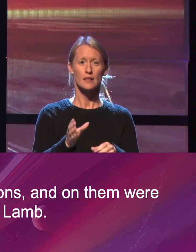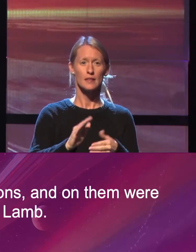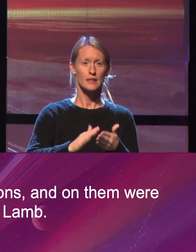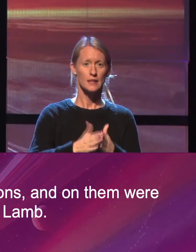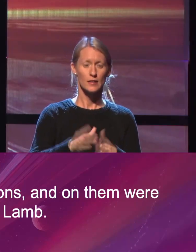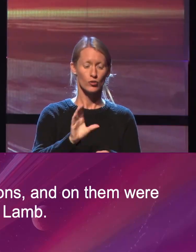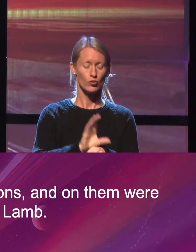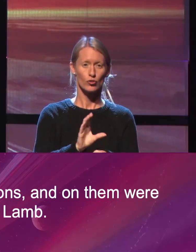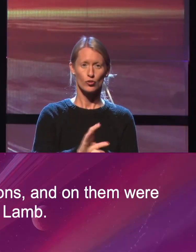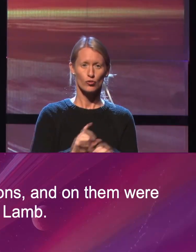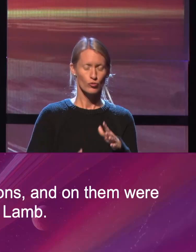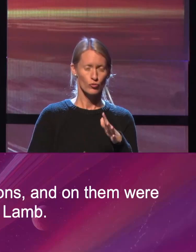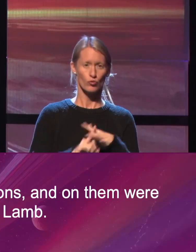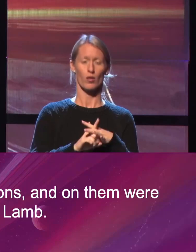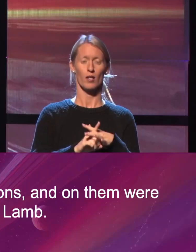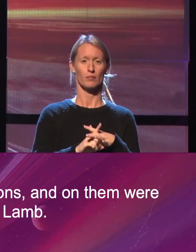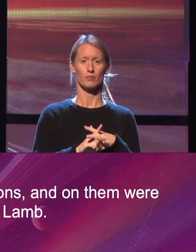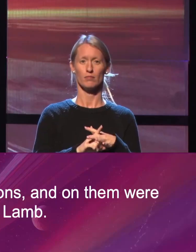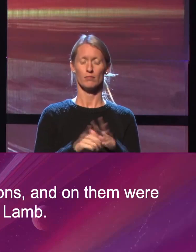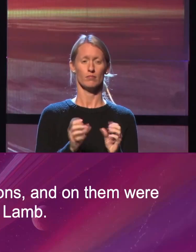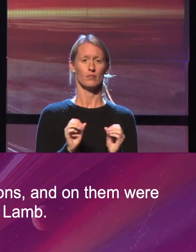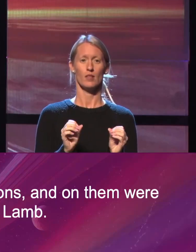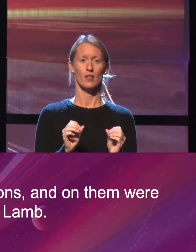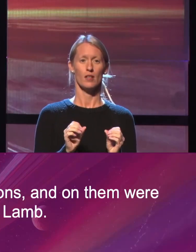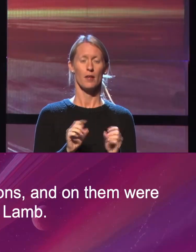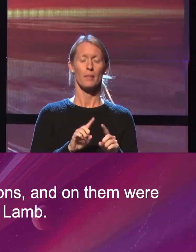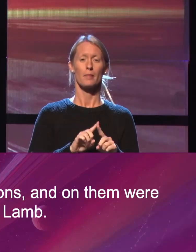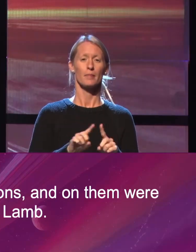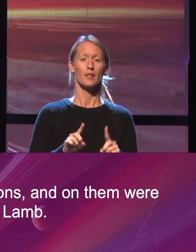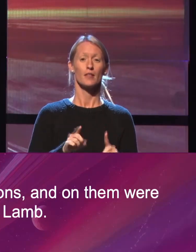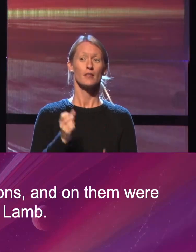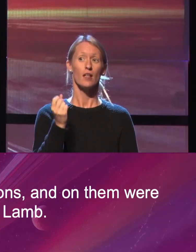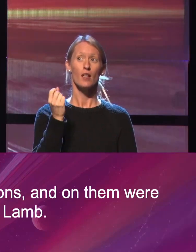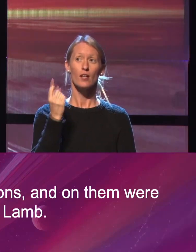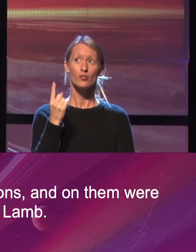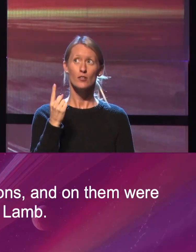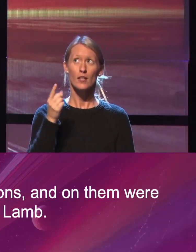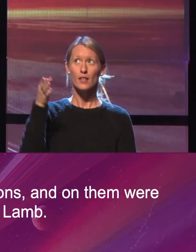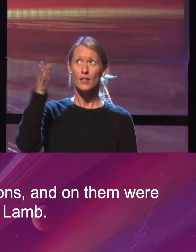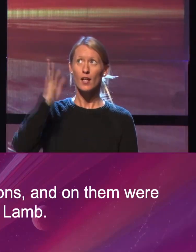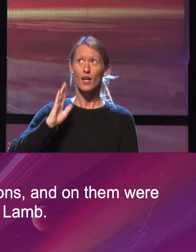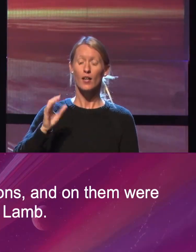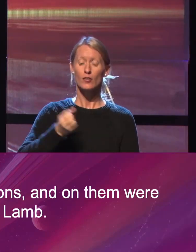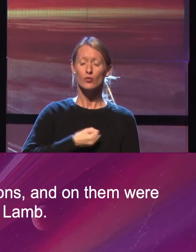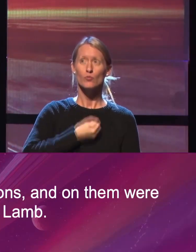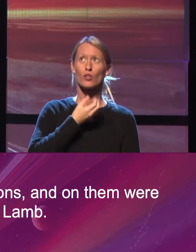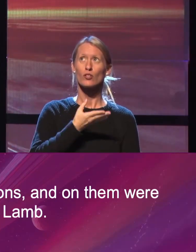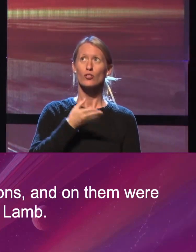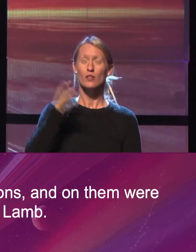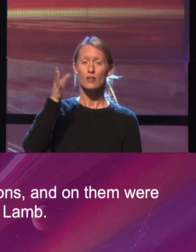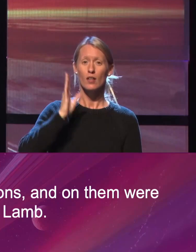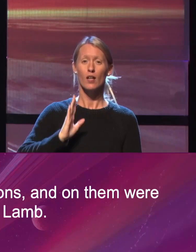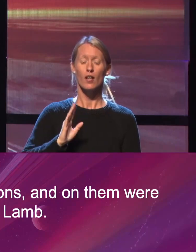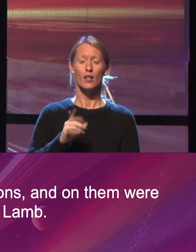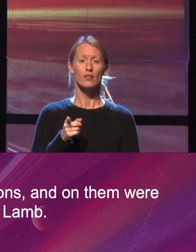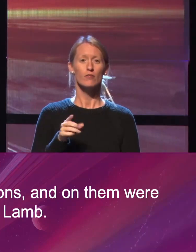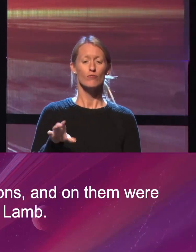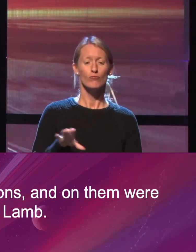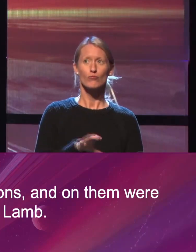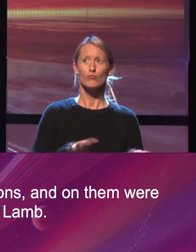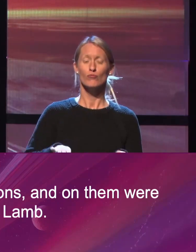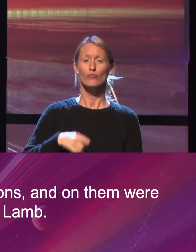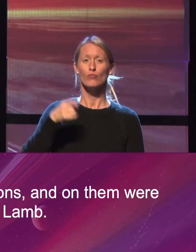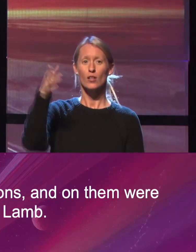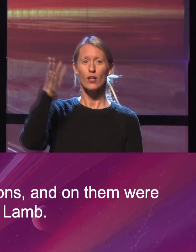of nowhere. Its understanding of God, its expression of God, its interaction with God is grounded in the ancient story of